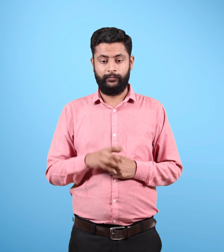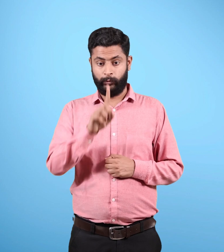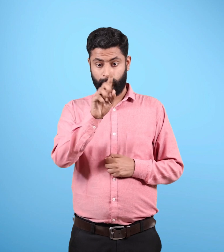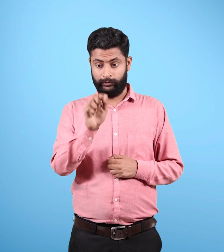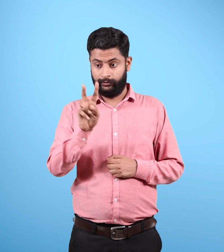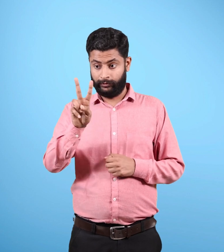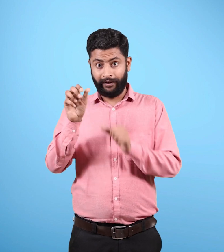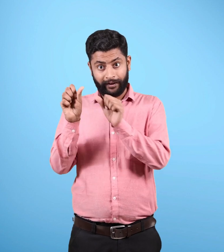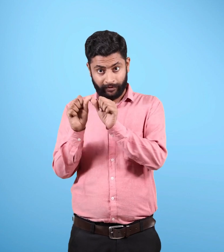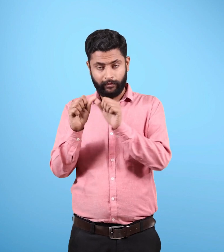Figure